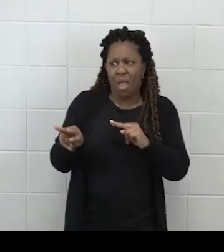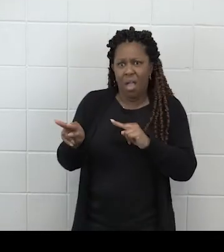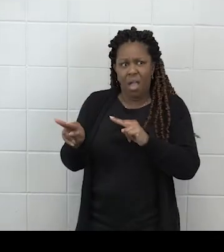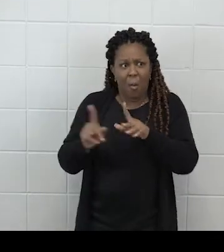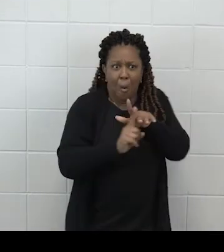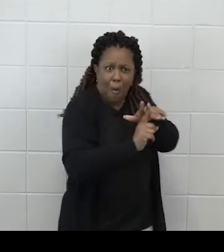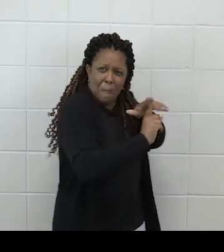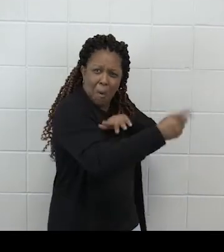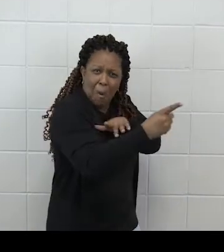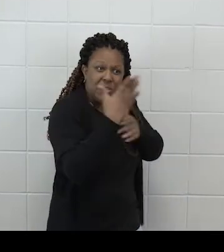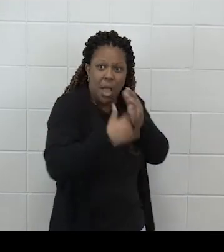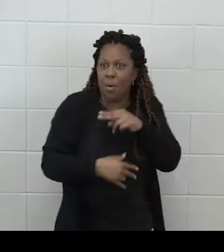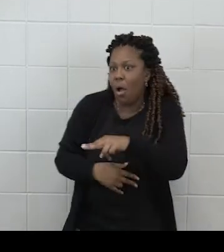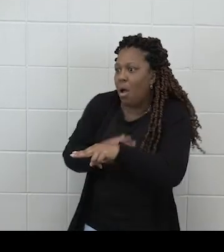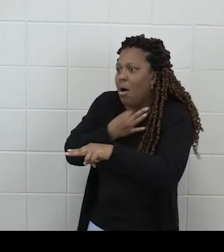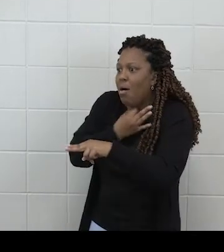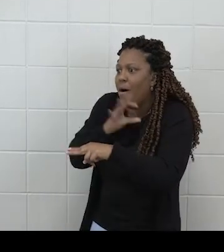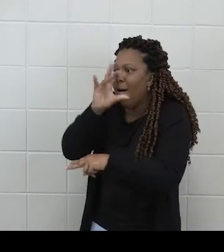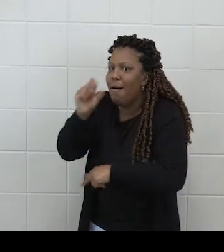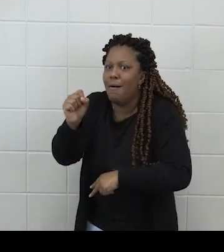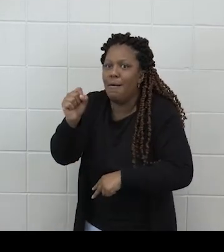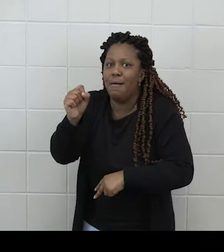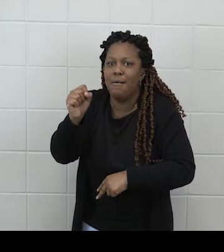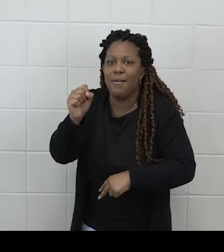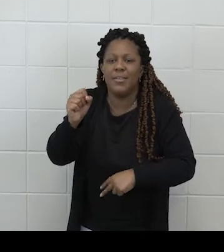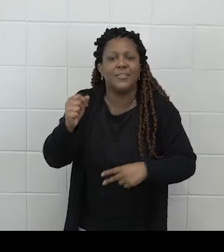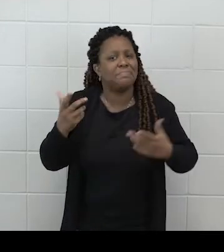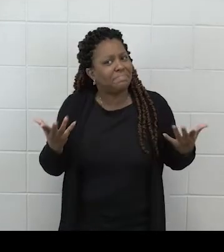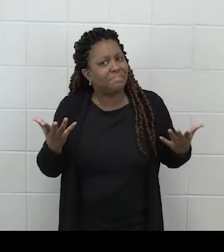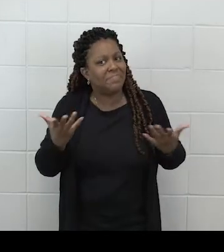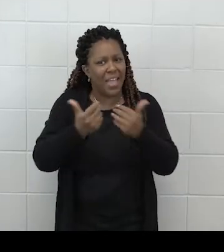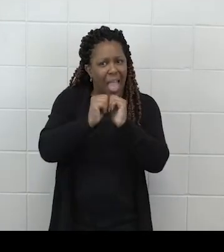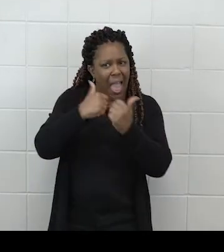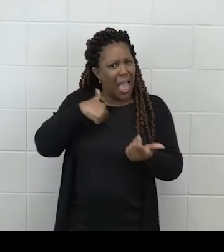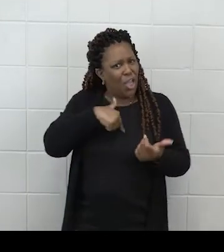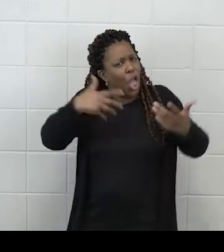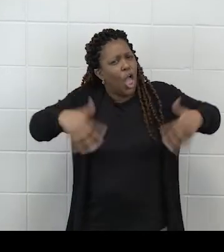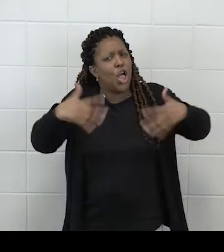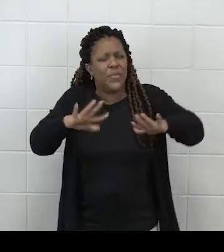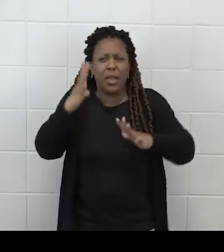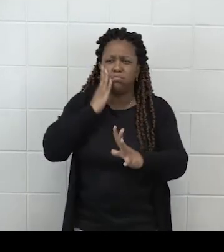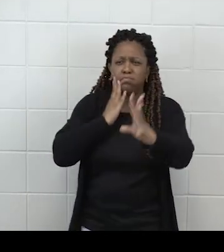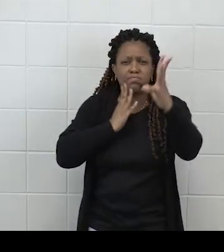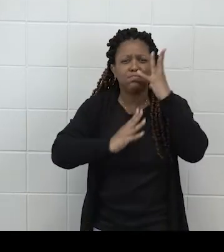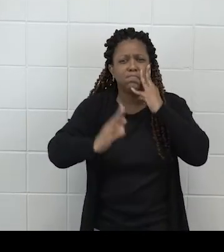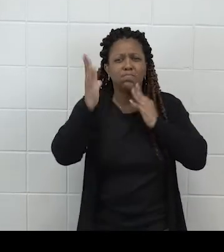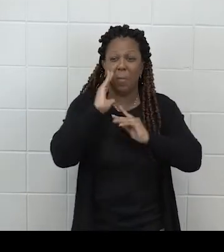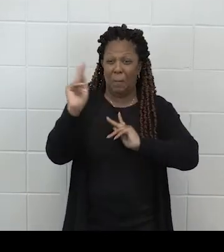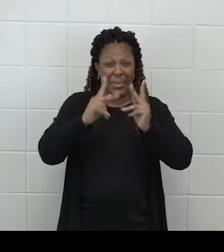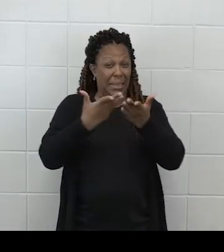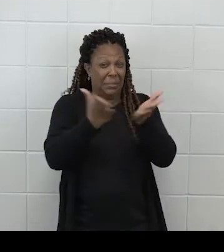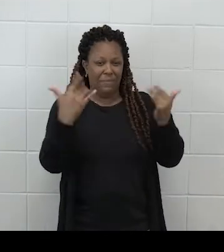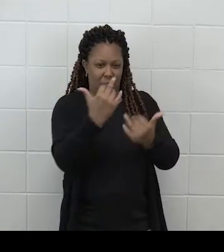now feeling that fire when we already done been through it? Some burn flash crosses and Bibles. This fire burns inside us to fight for